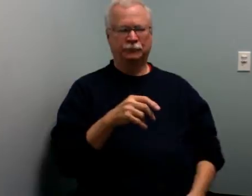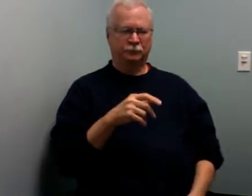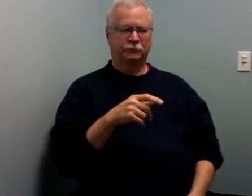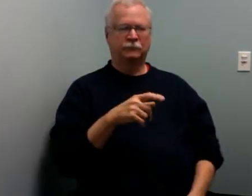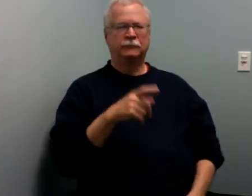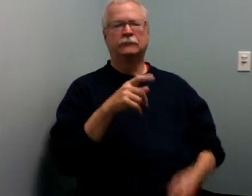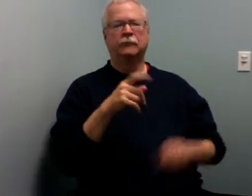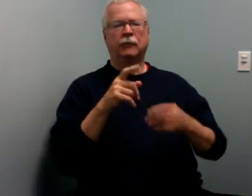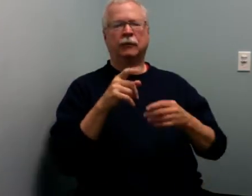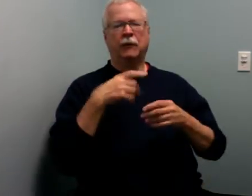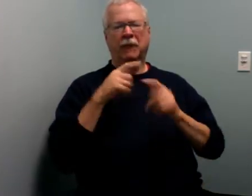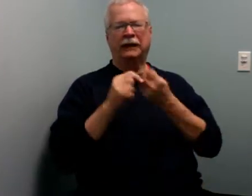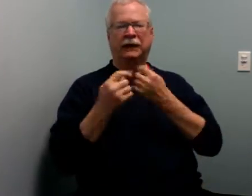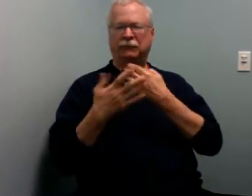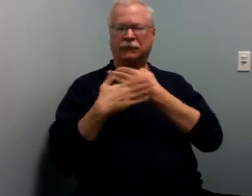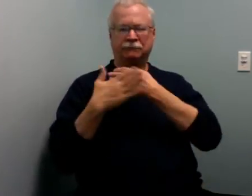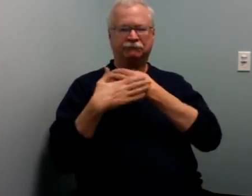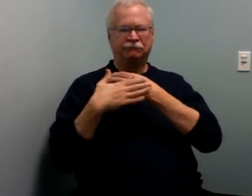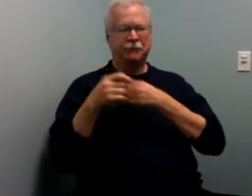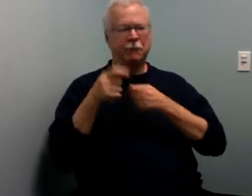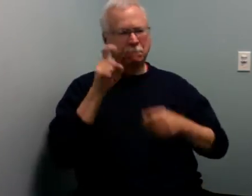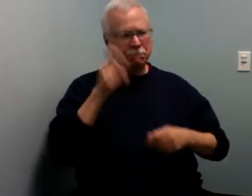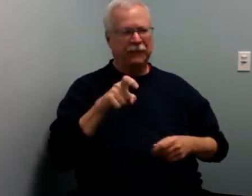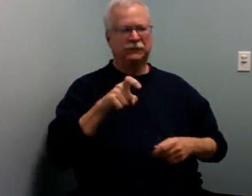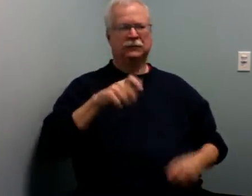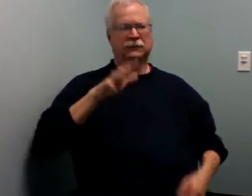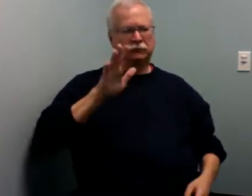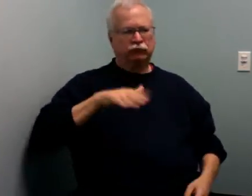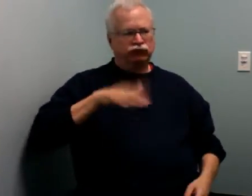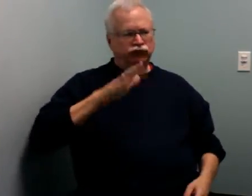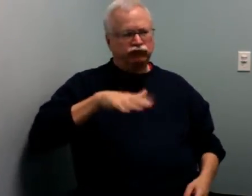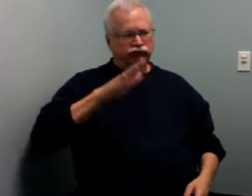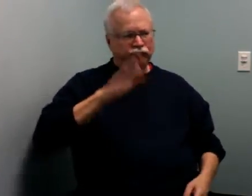I was involved with one sport. I was on a basketball team,